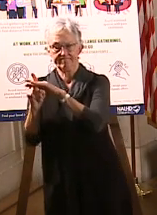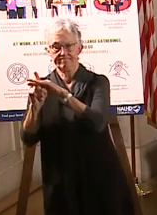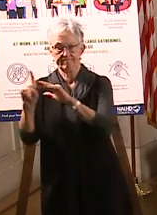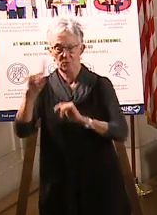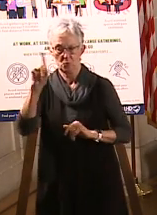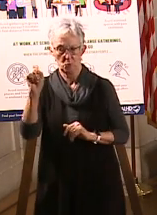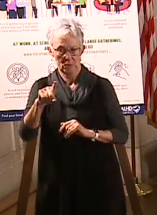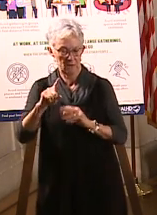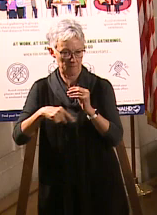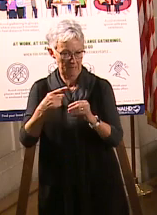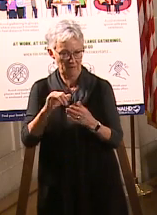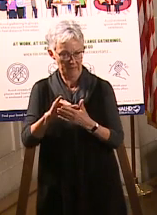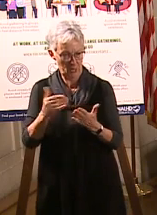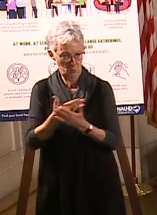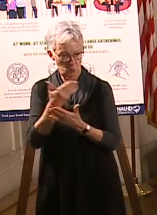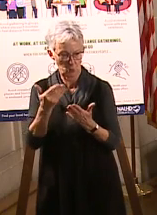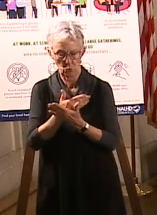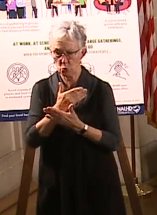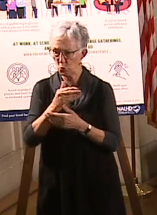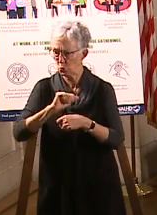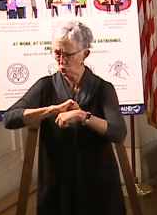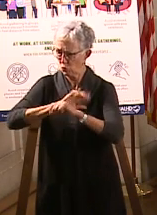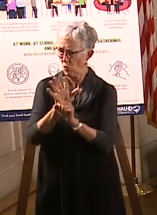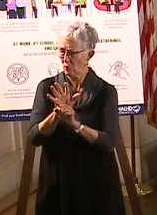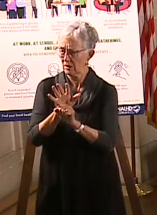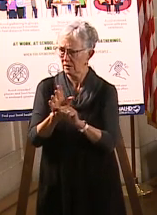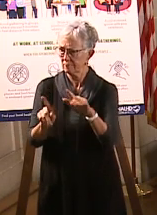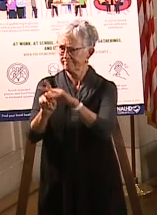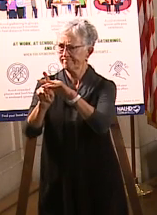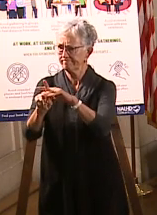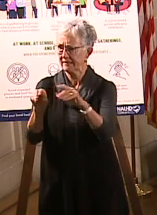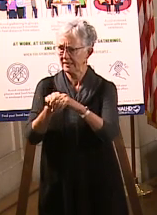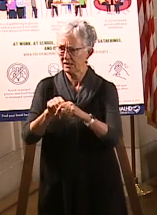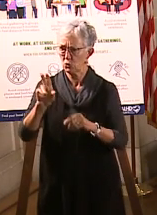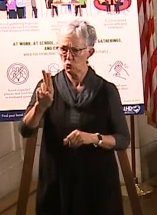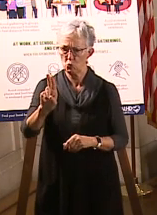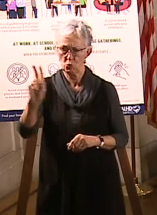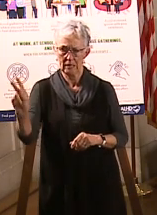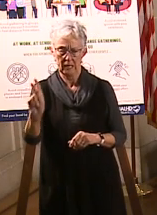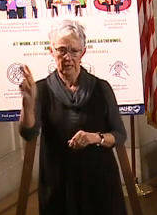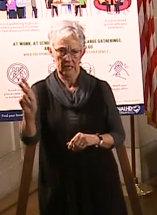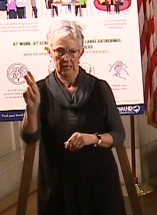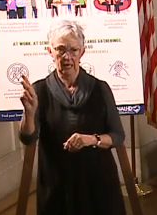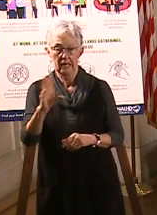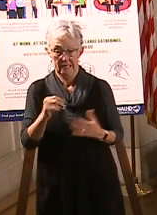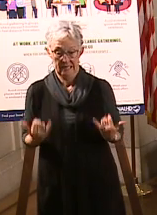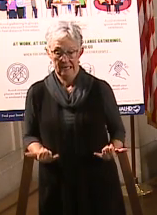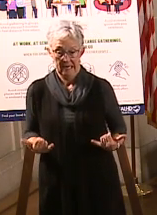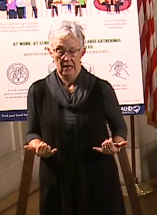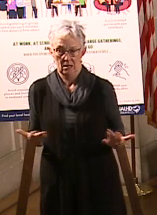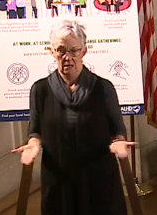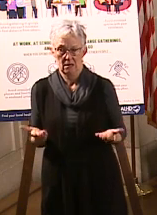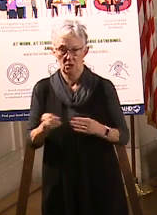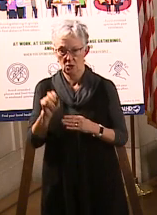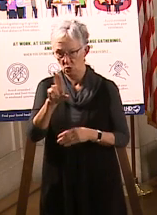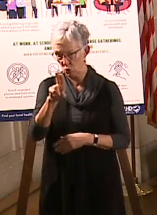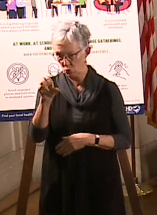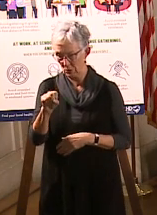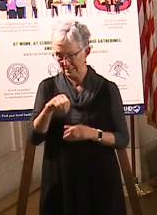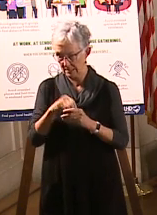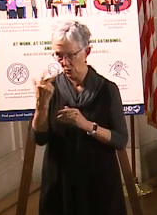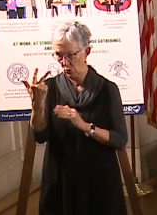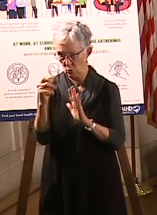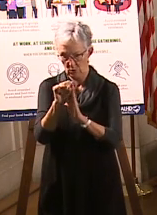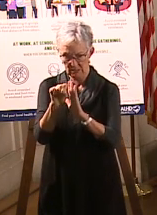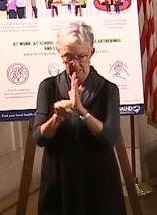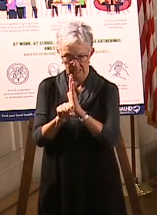coronavirus, the new strain that was discovered in the UK and has been reported in 3 states, including Colorado. This strain is called